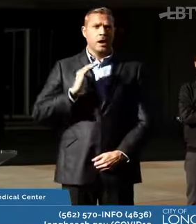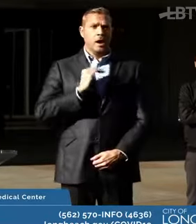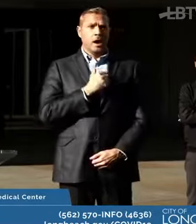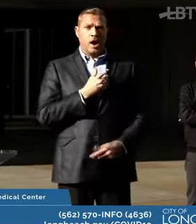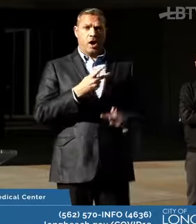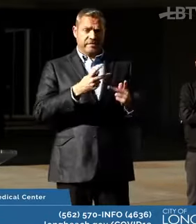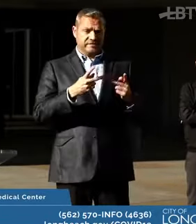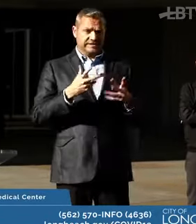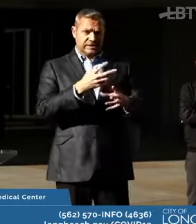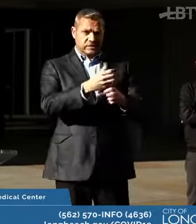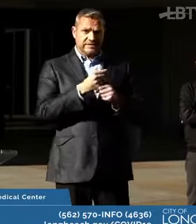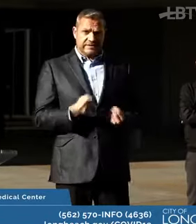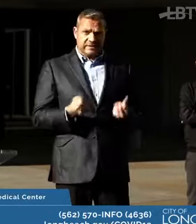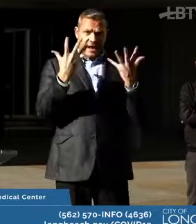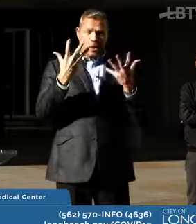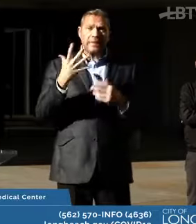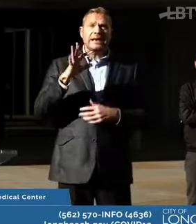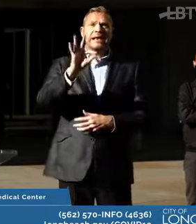also received